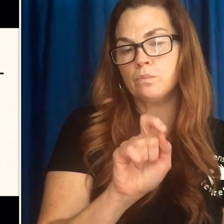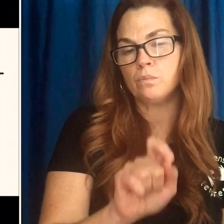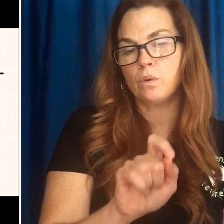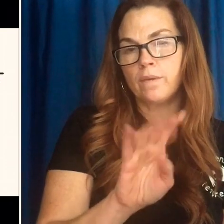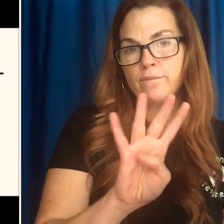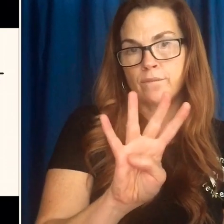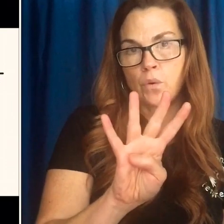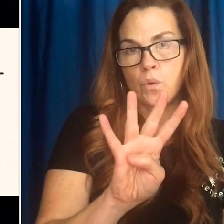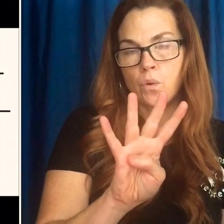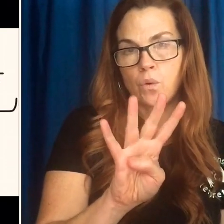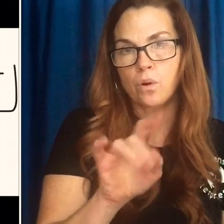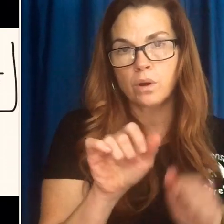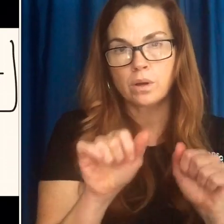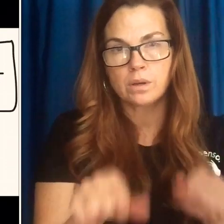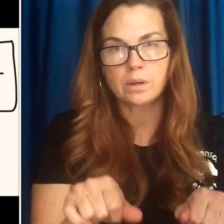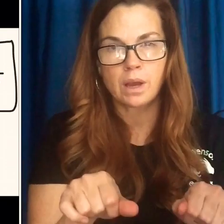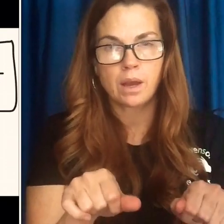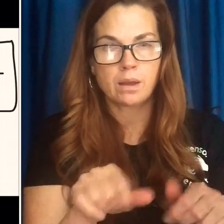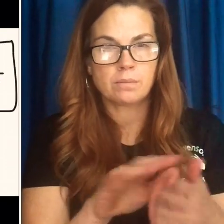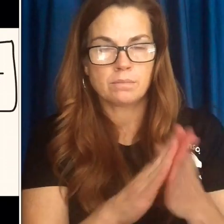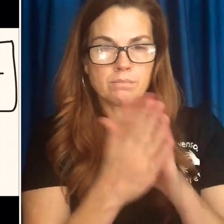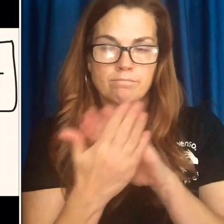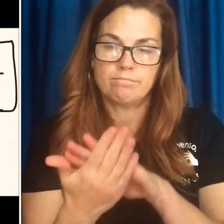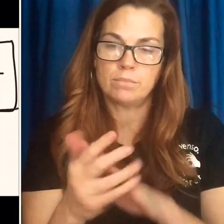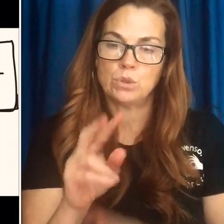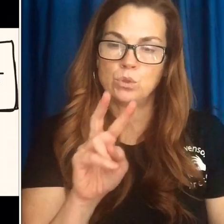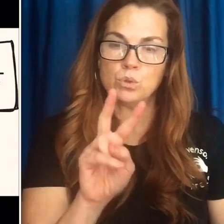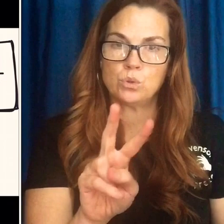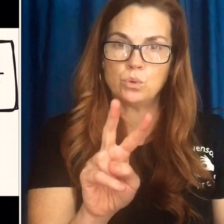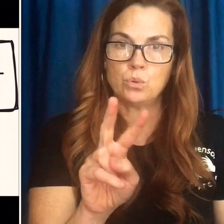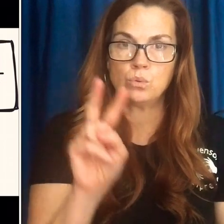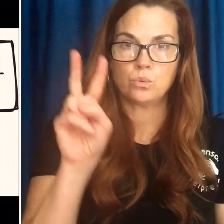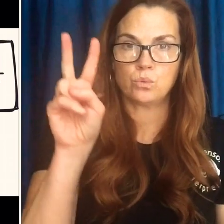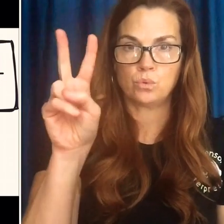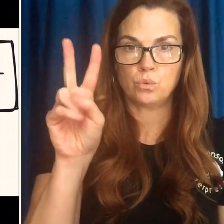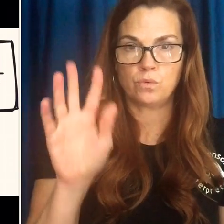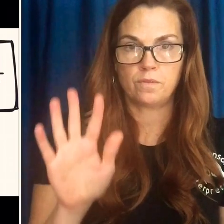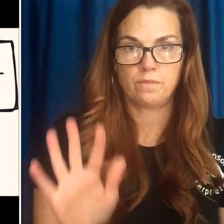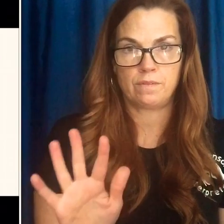number of 2 and 2/5.